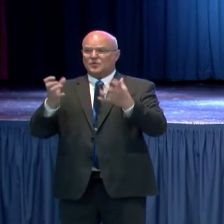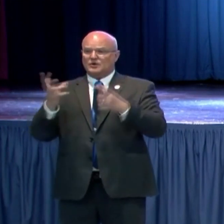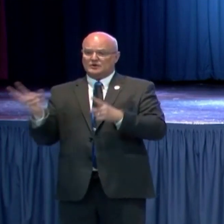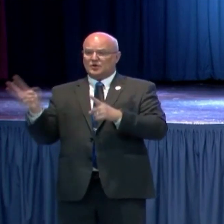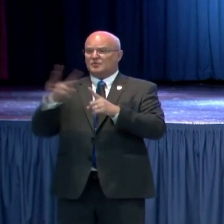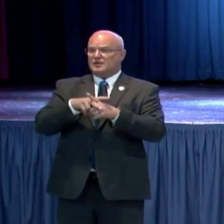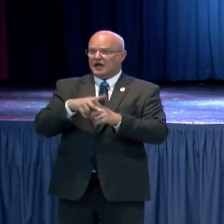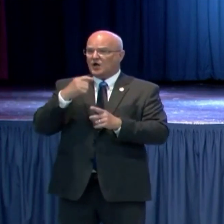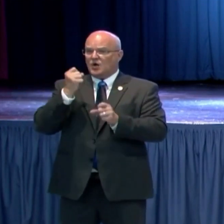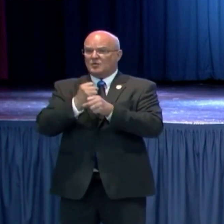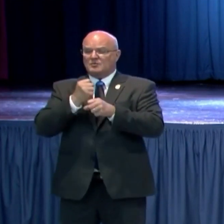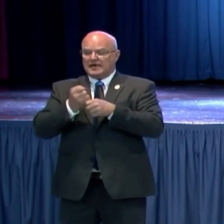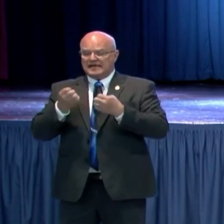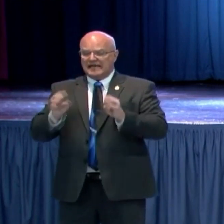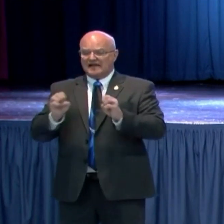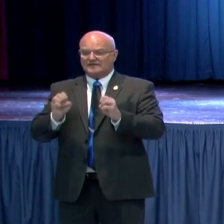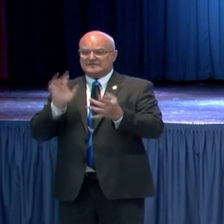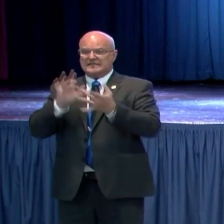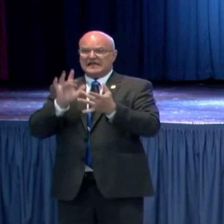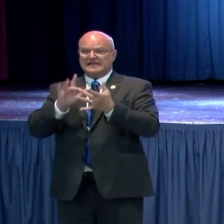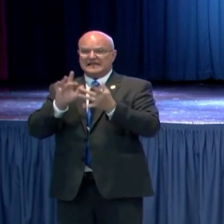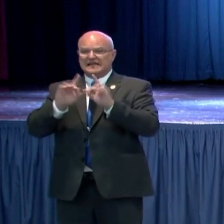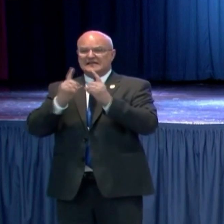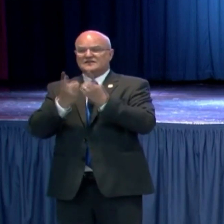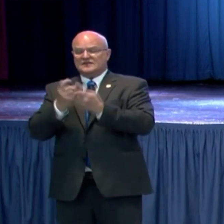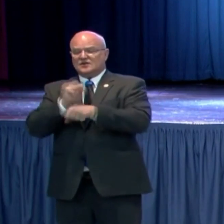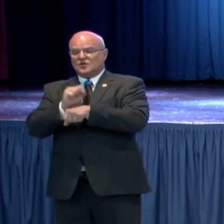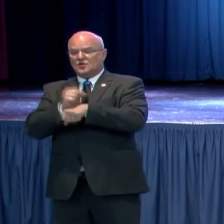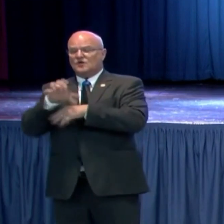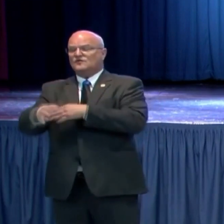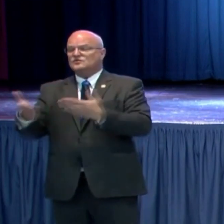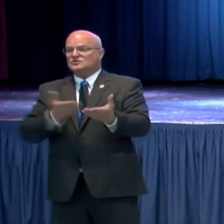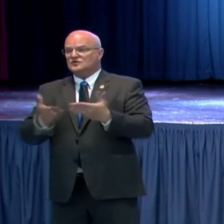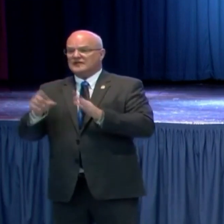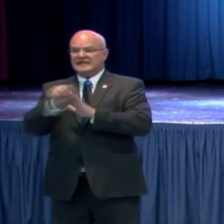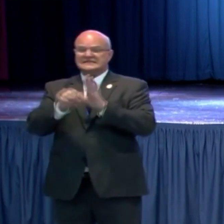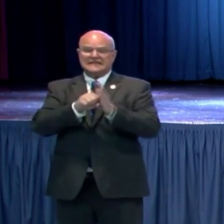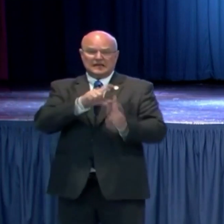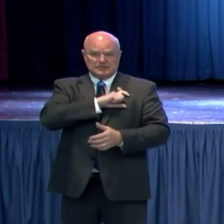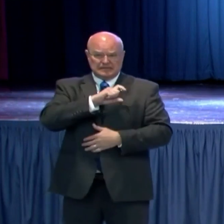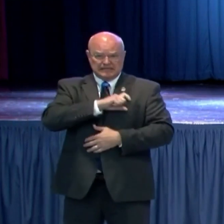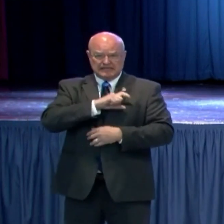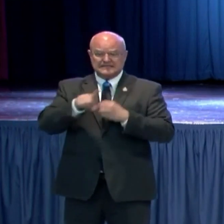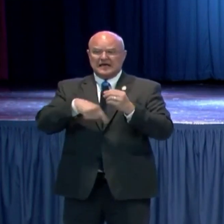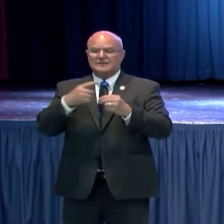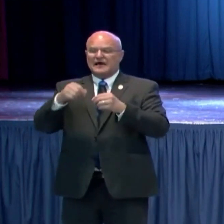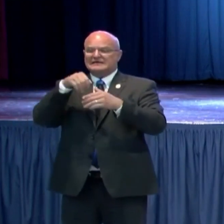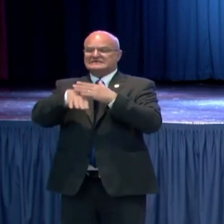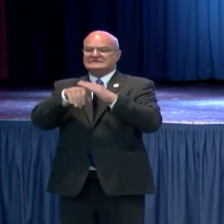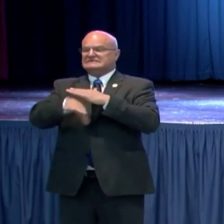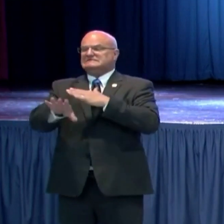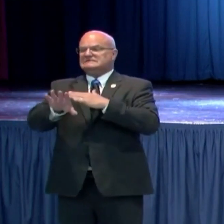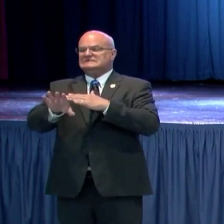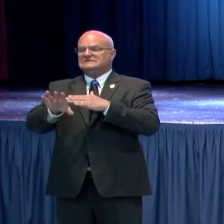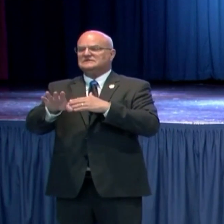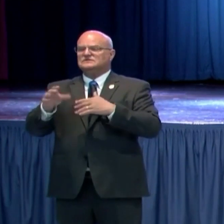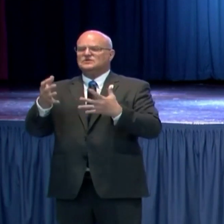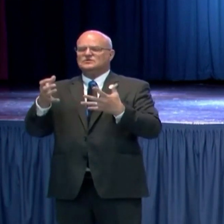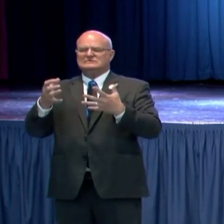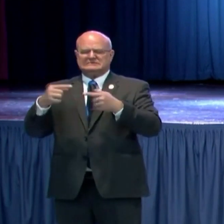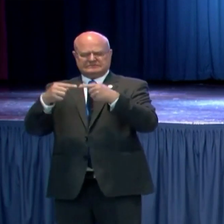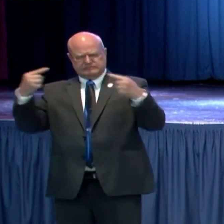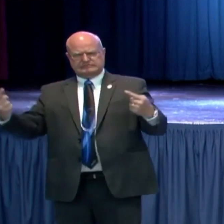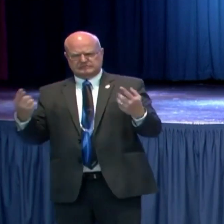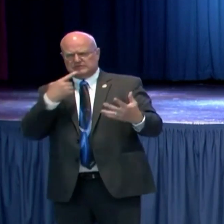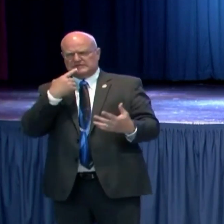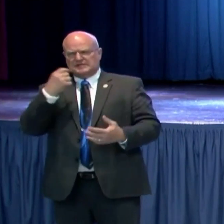apply, who made an effort to contact the Division of Workforce Services and also state police about the vulnerability, which kind of contrasts a little bit with what you